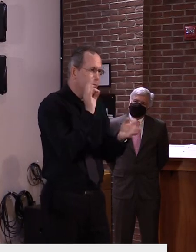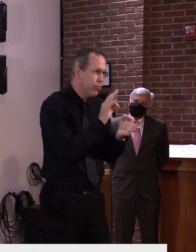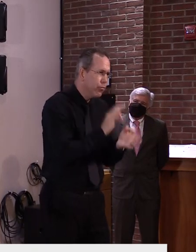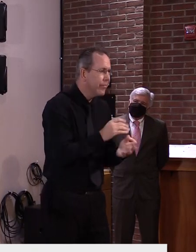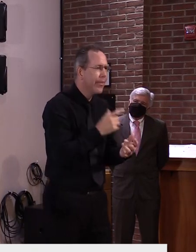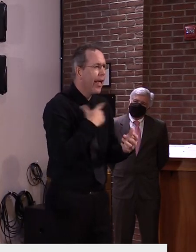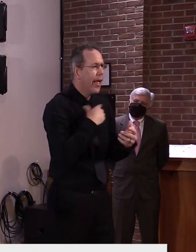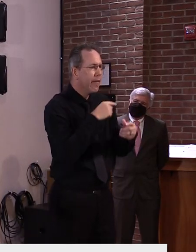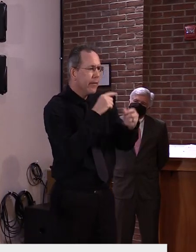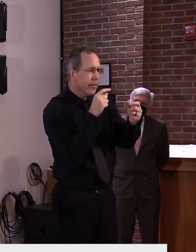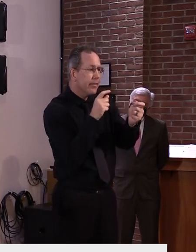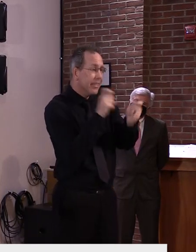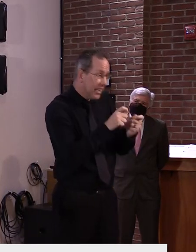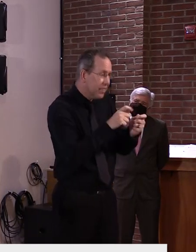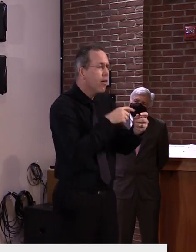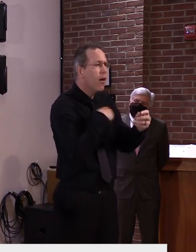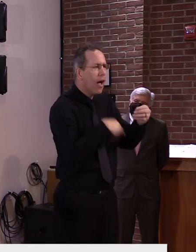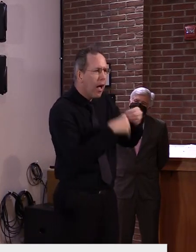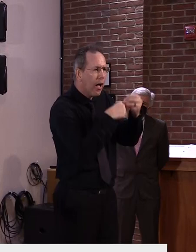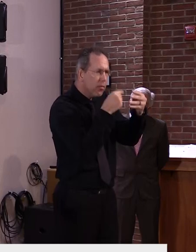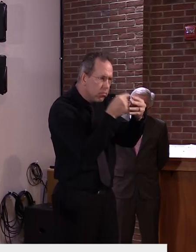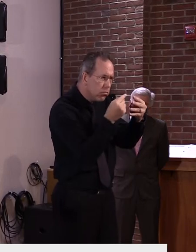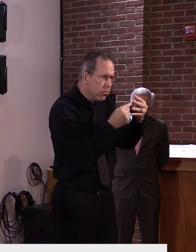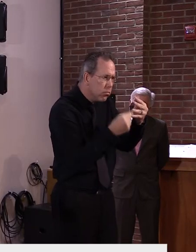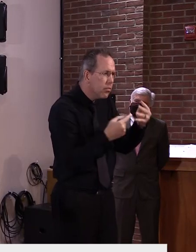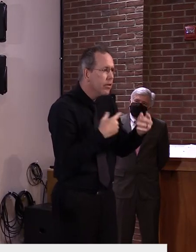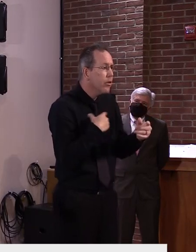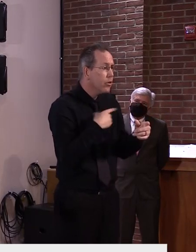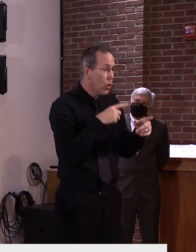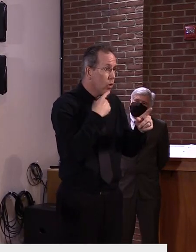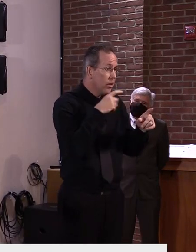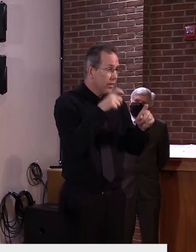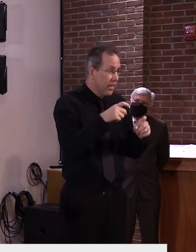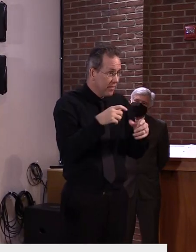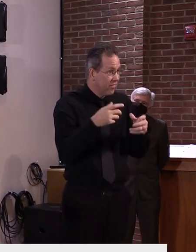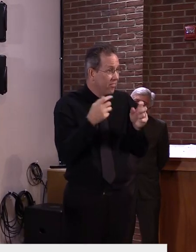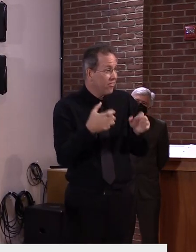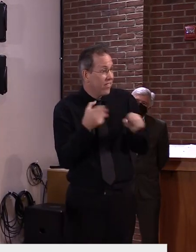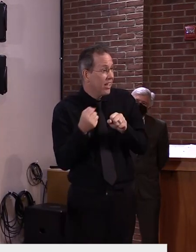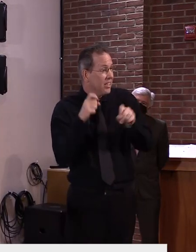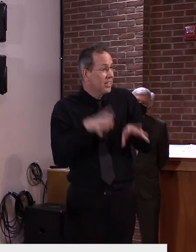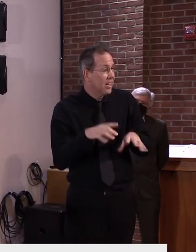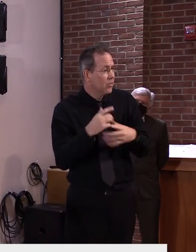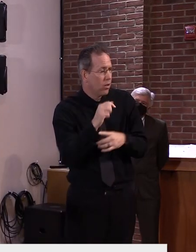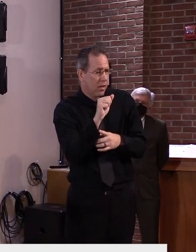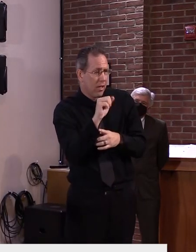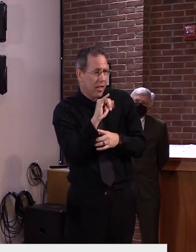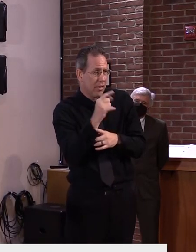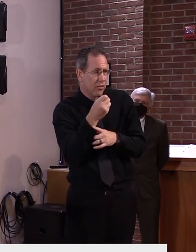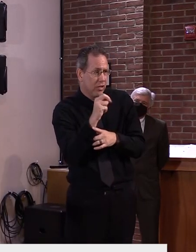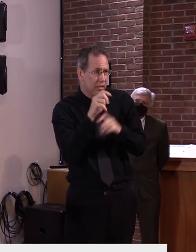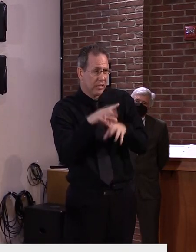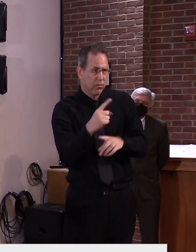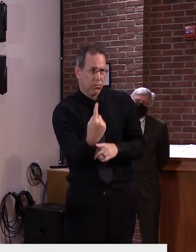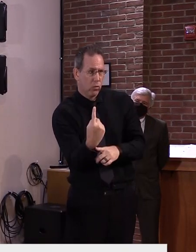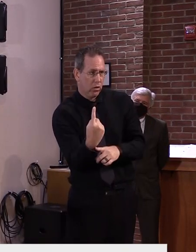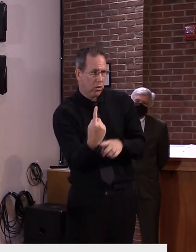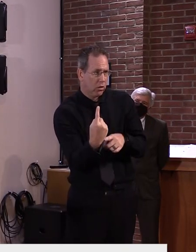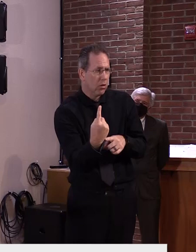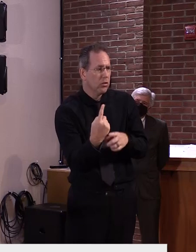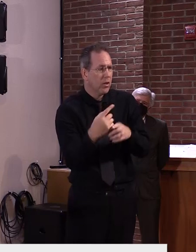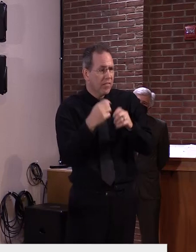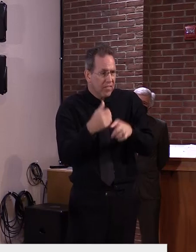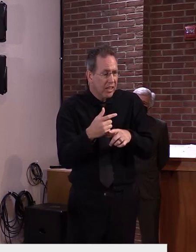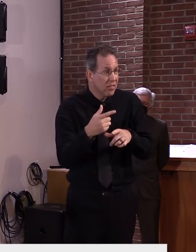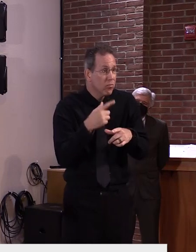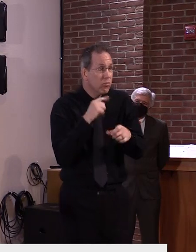positive antigen test get a subsequent PCR, and they turned out negative, so we can reassure them. We've gone